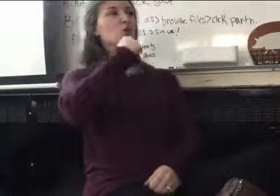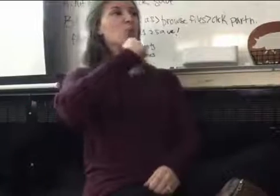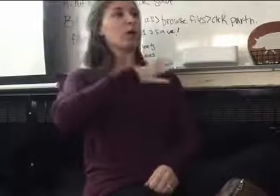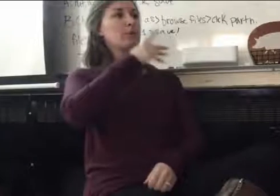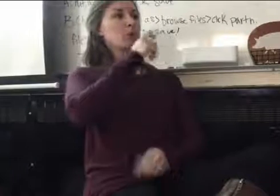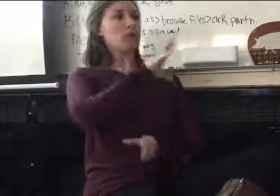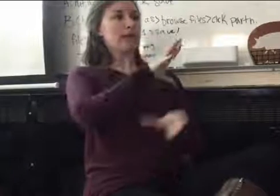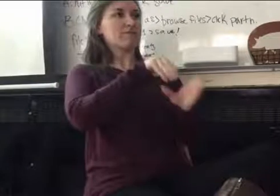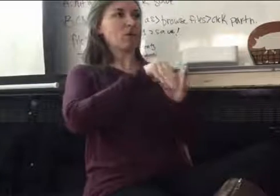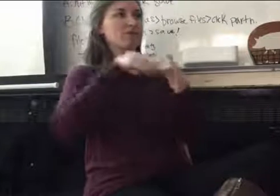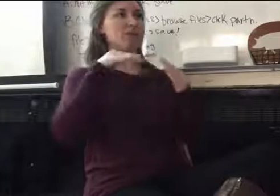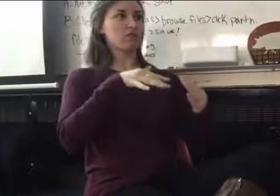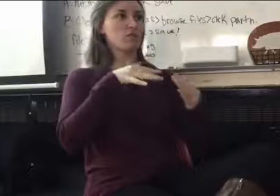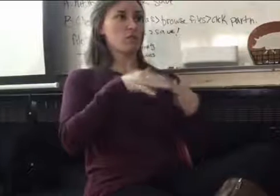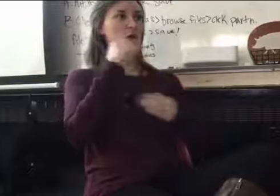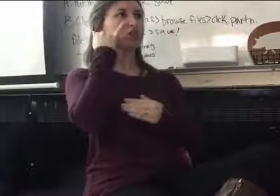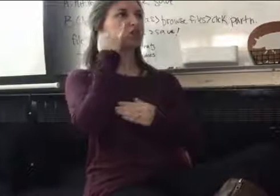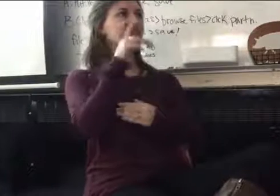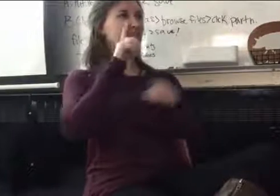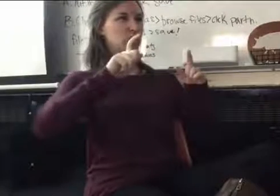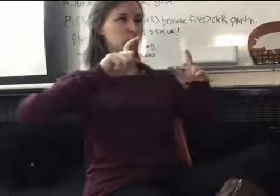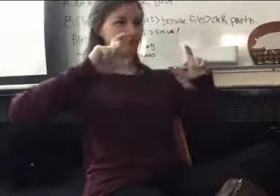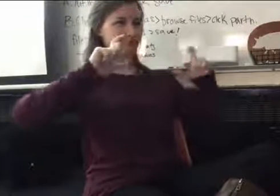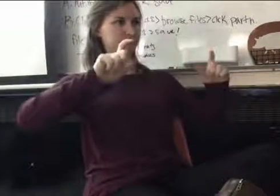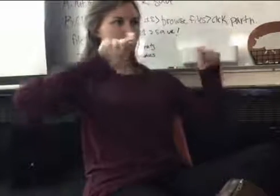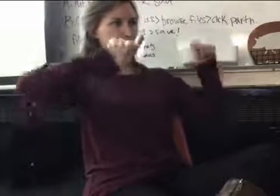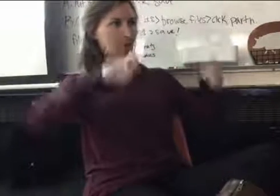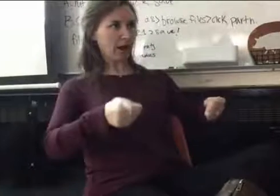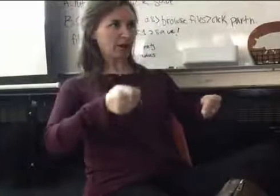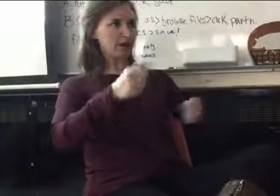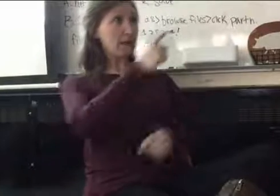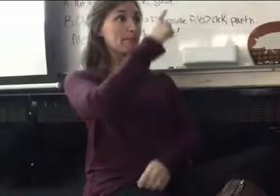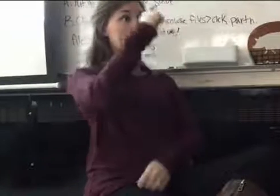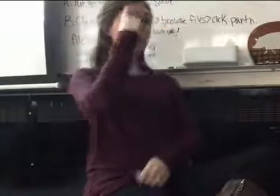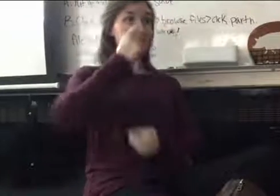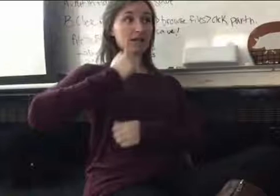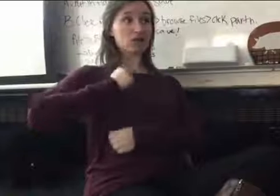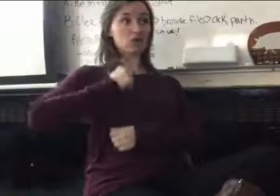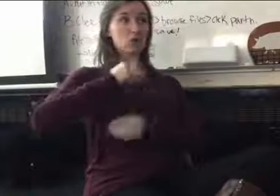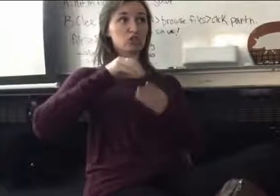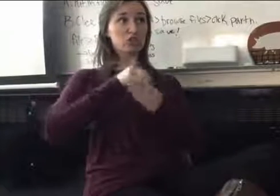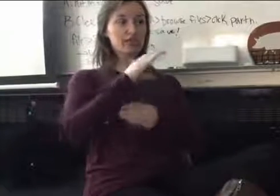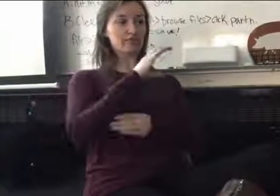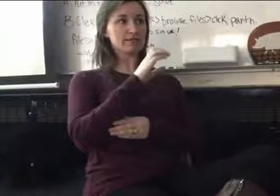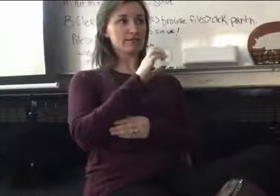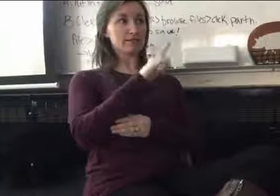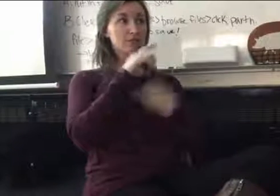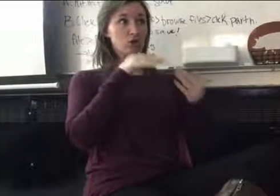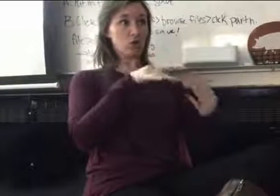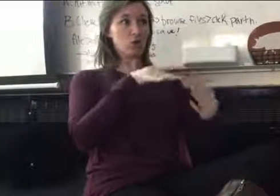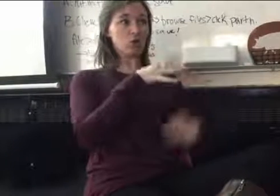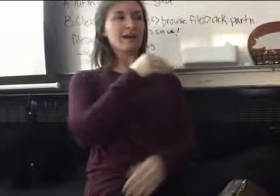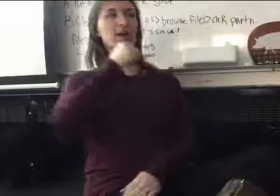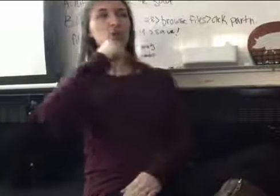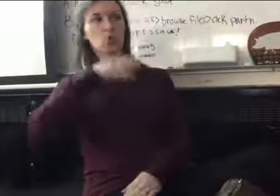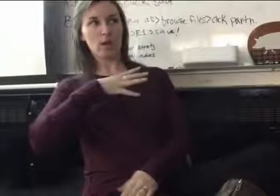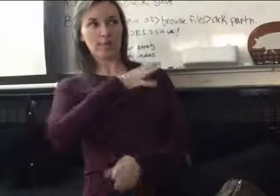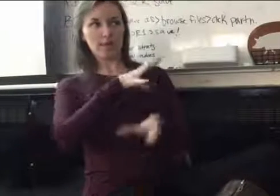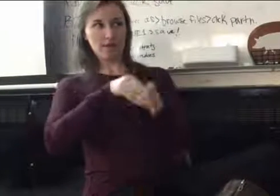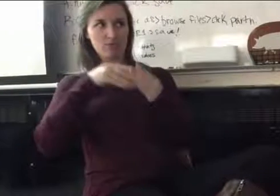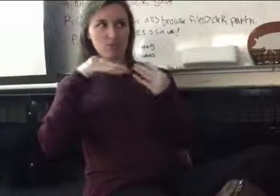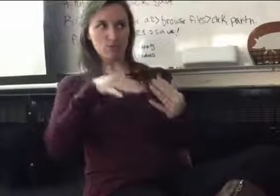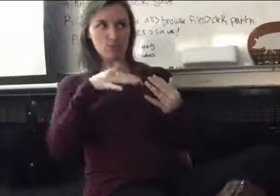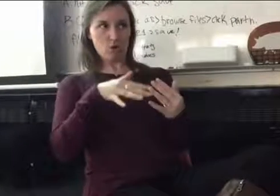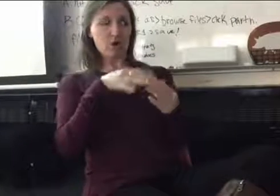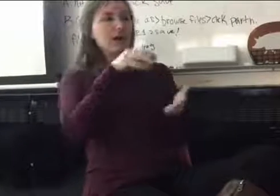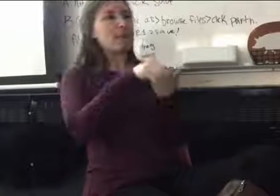in the war. So if you will bracket black soldiers in the Civil War and women in the Civil War, and if you will write